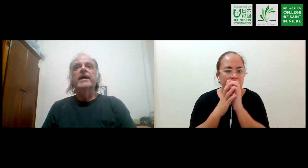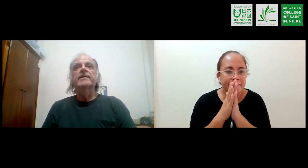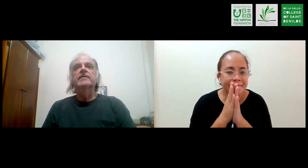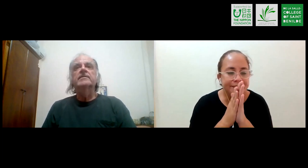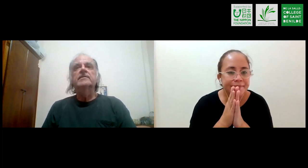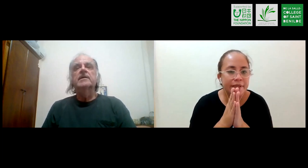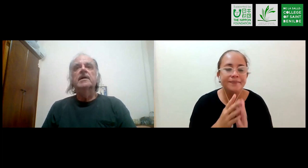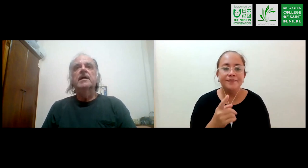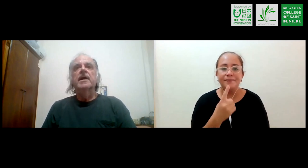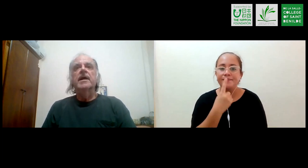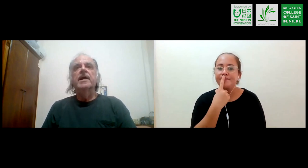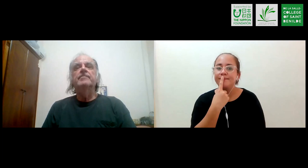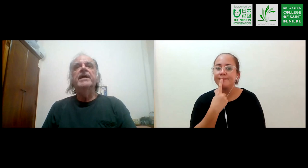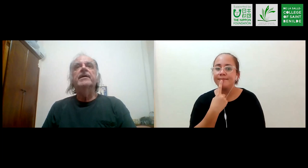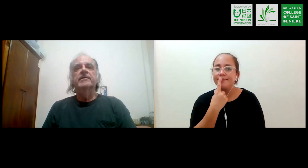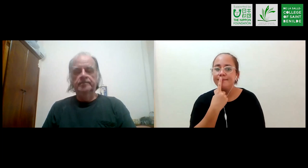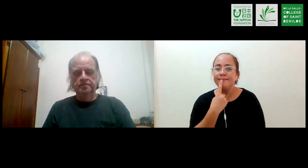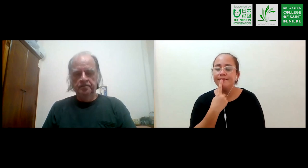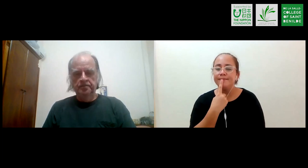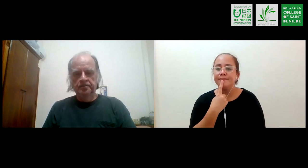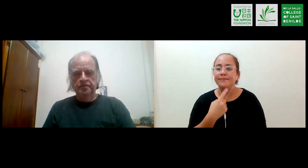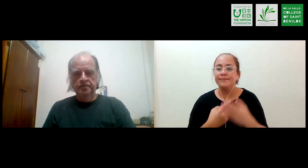red and pink.